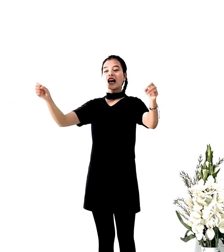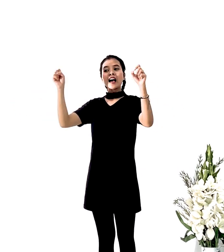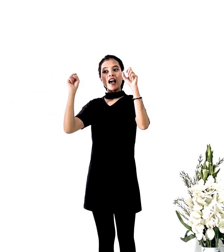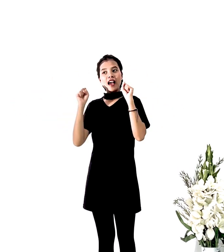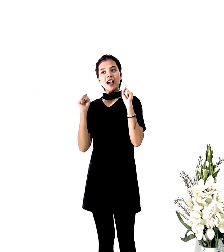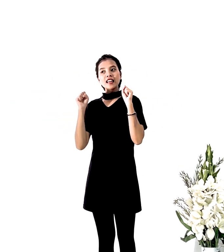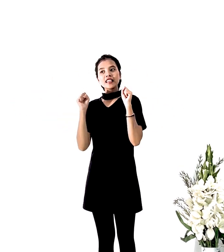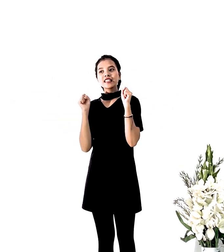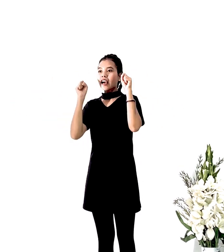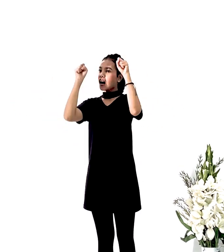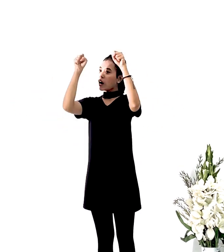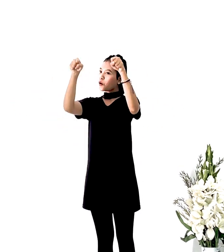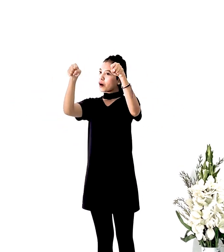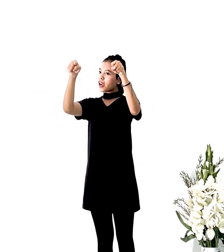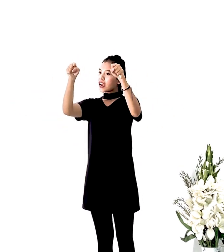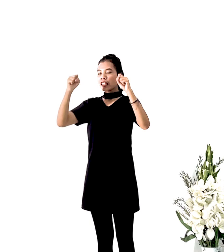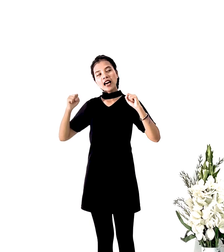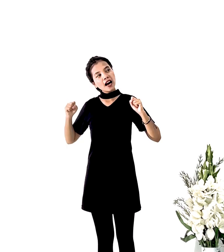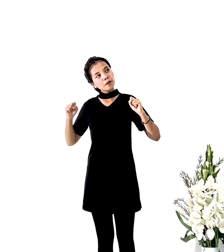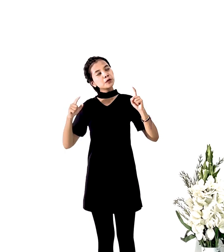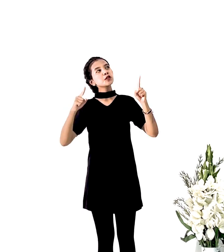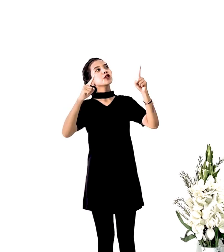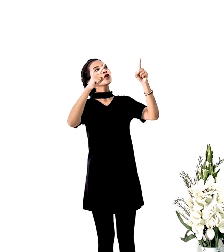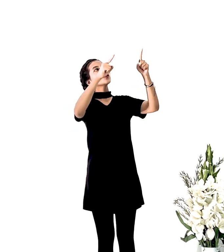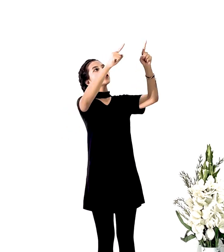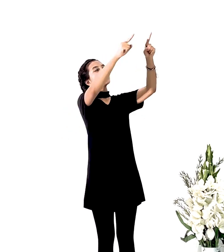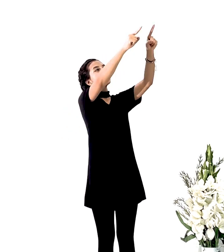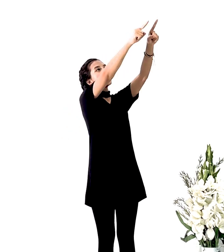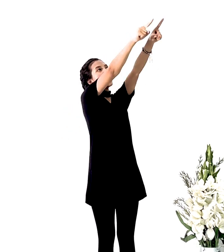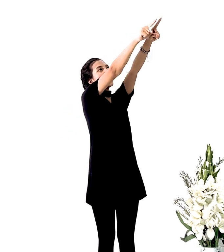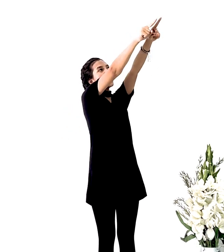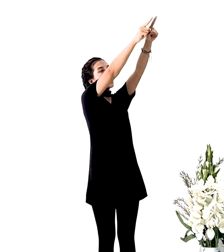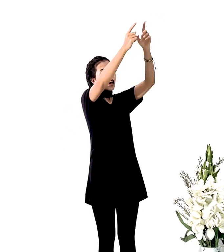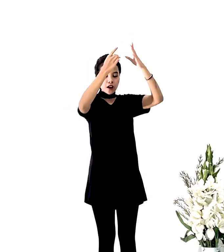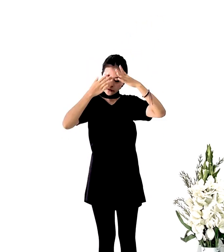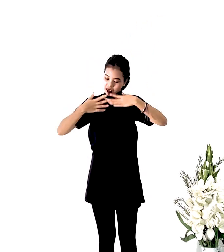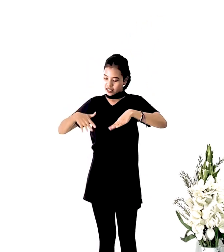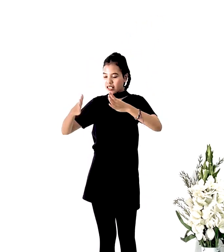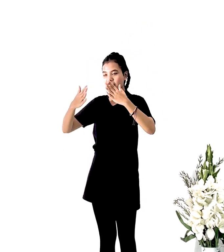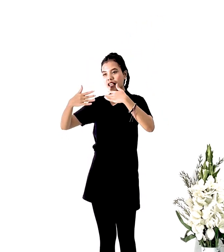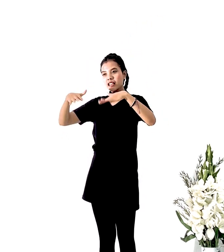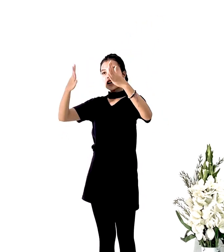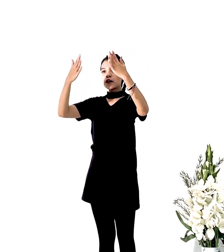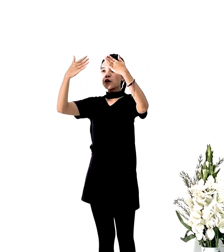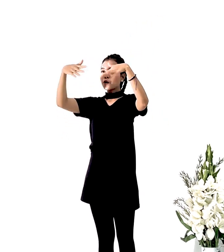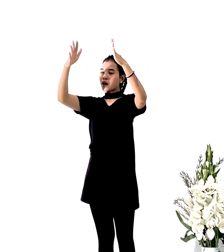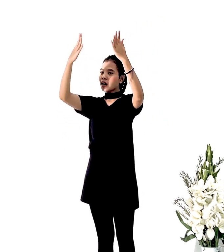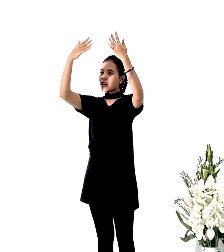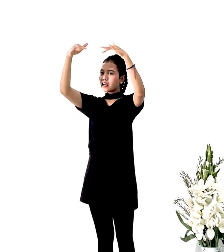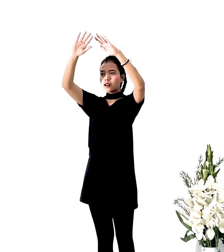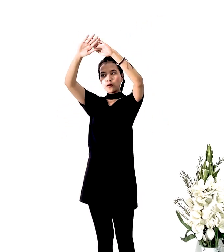And Leah went up to heaven in the world,